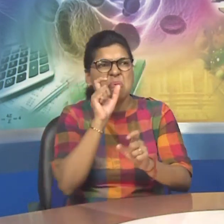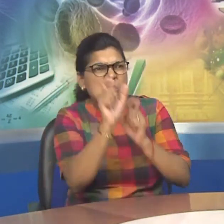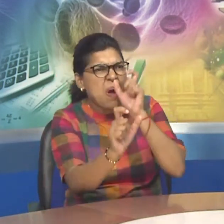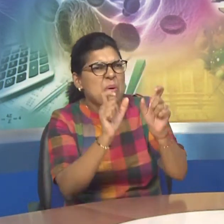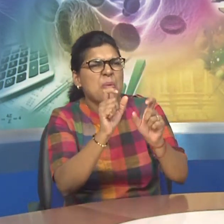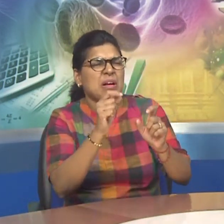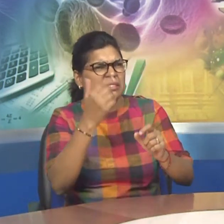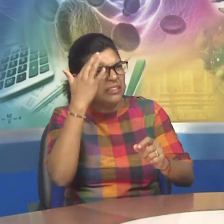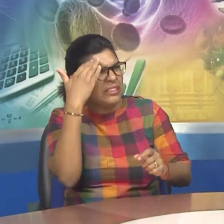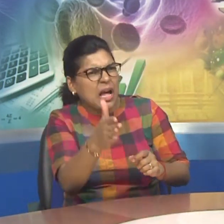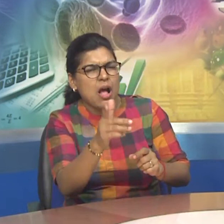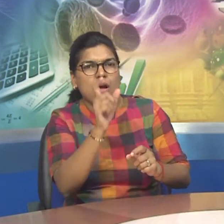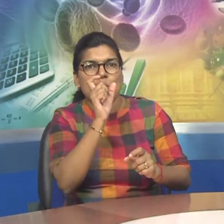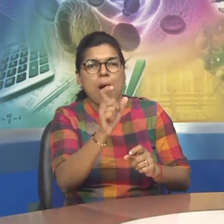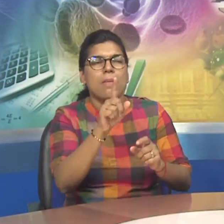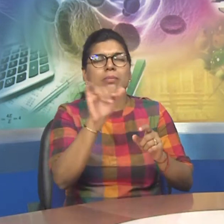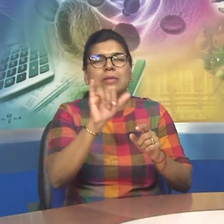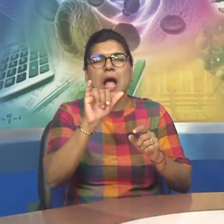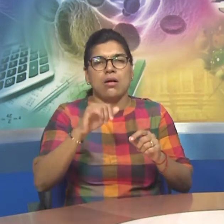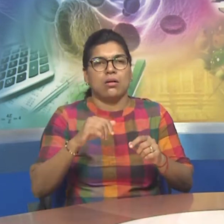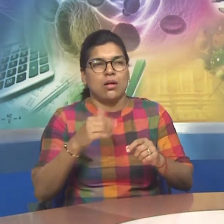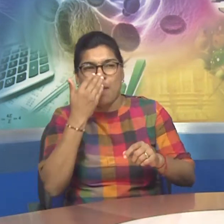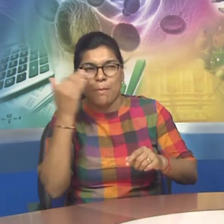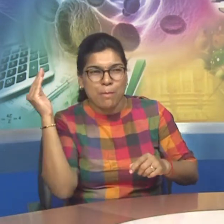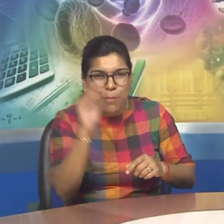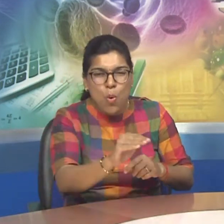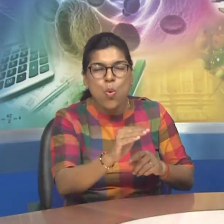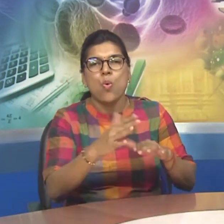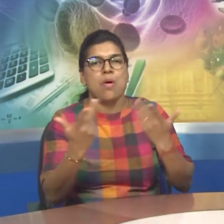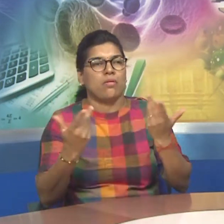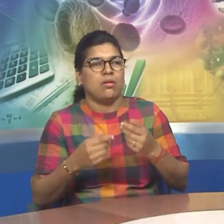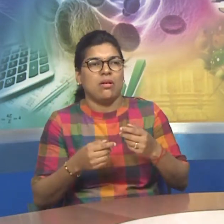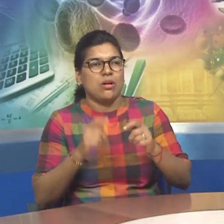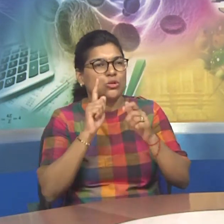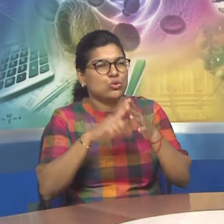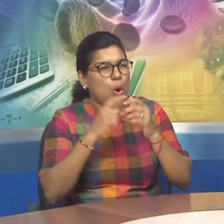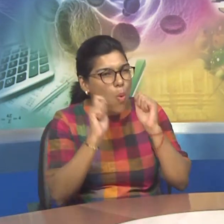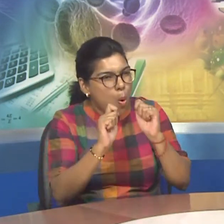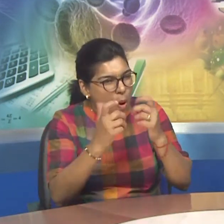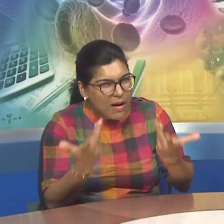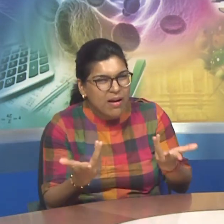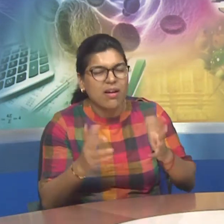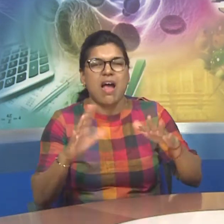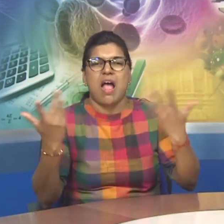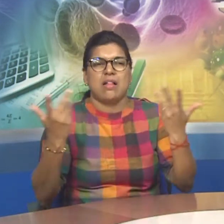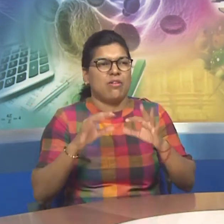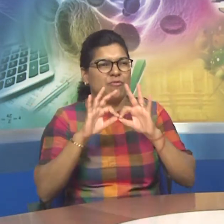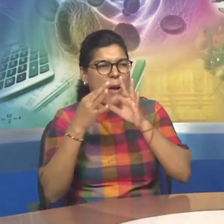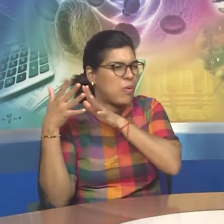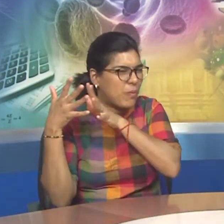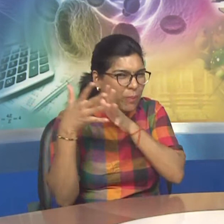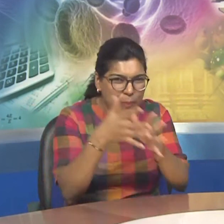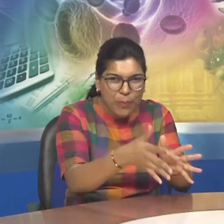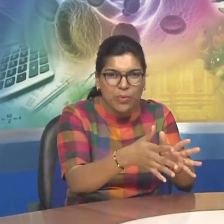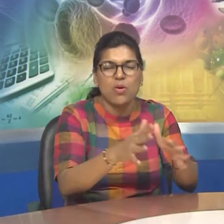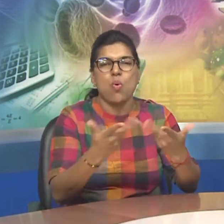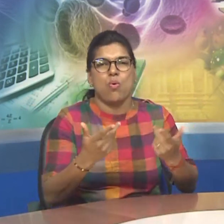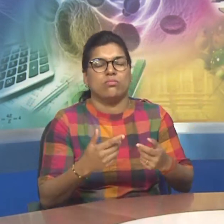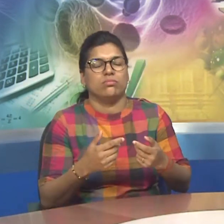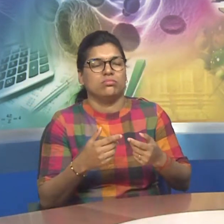Sticks and stones hurt us physically, but we get hurt emotionally